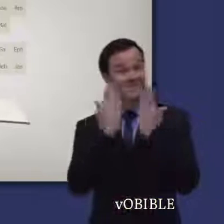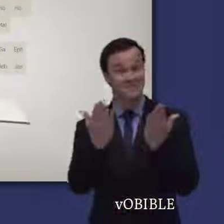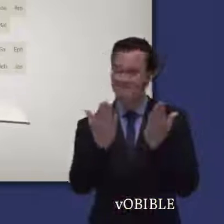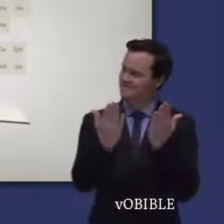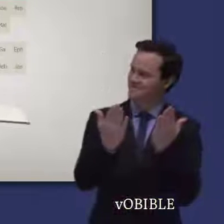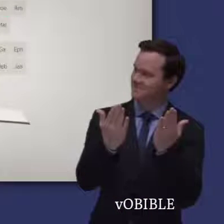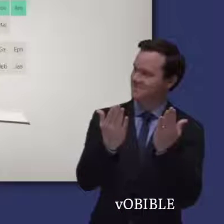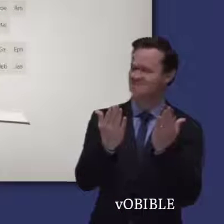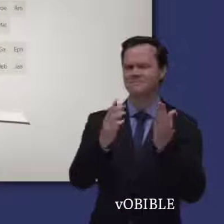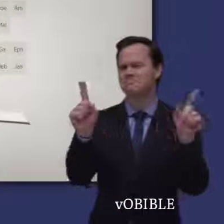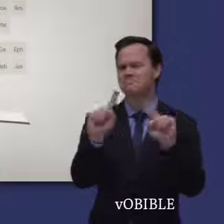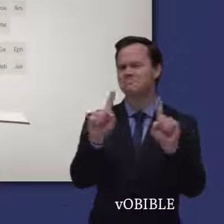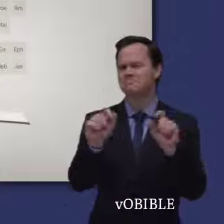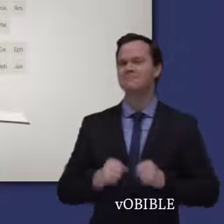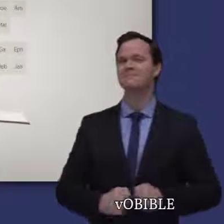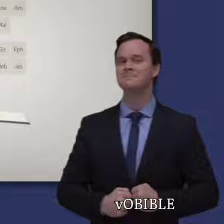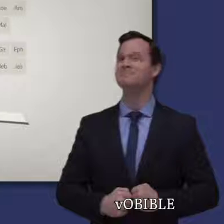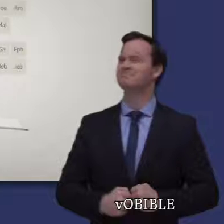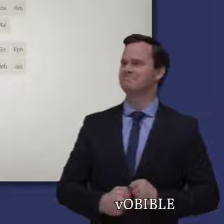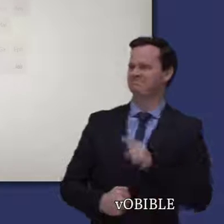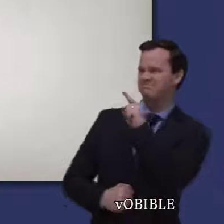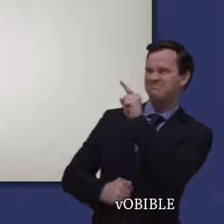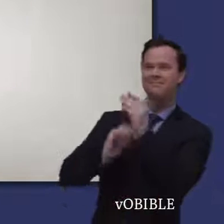An introduction to the book of Habakkuk.